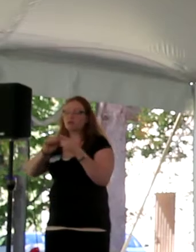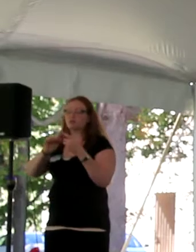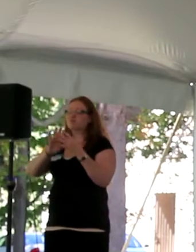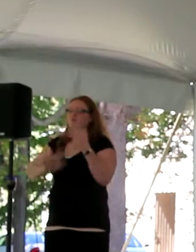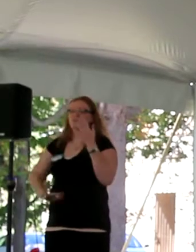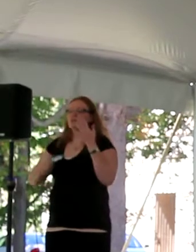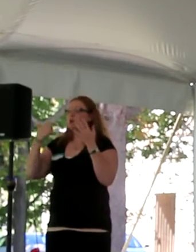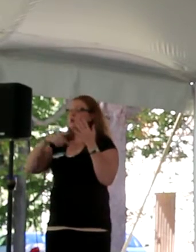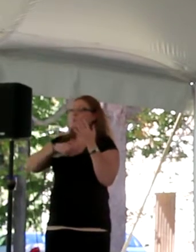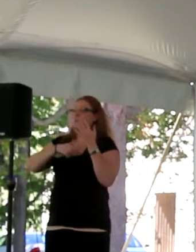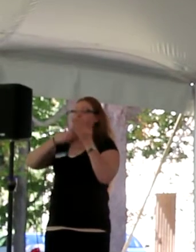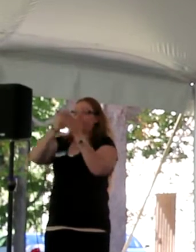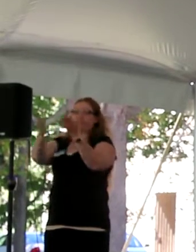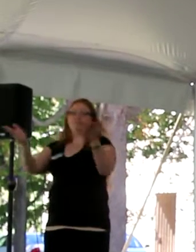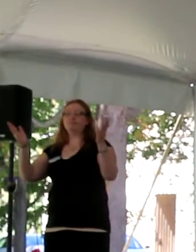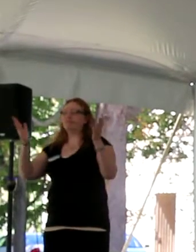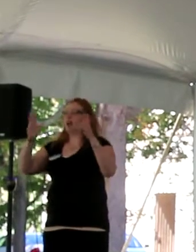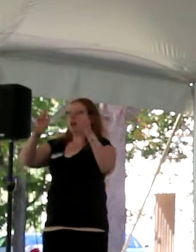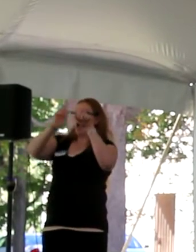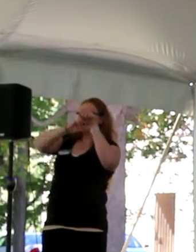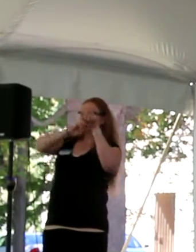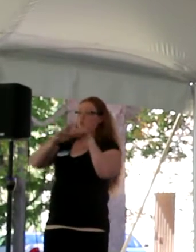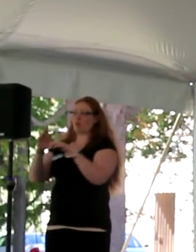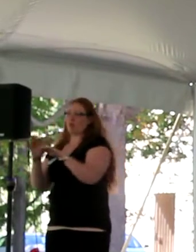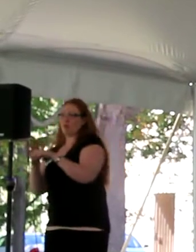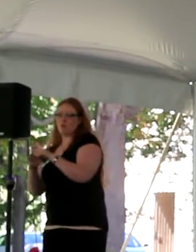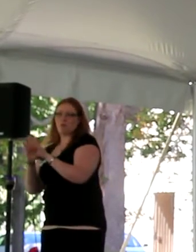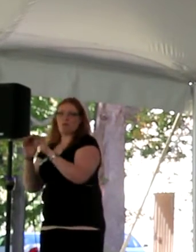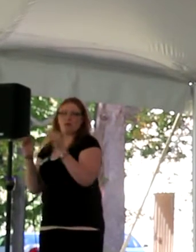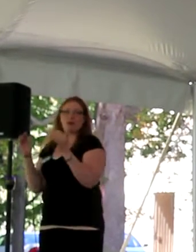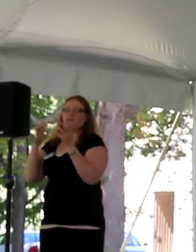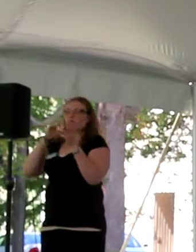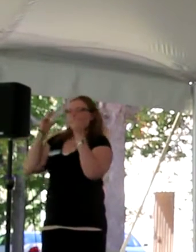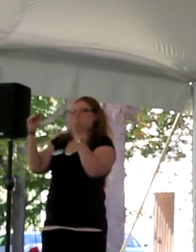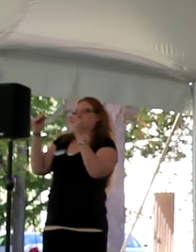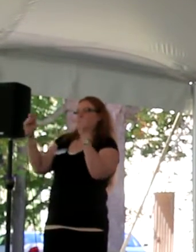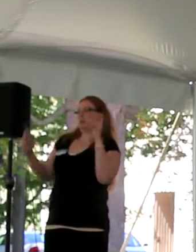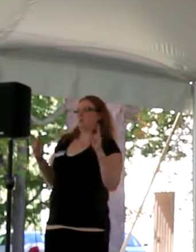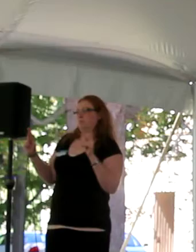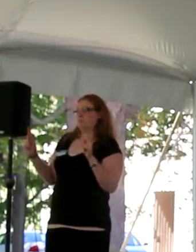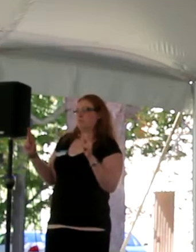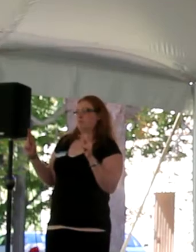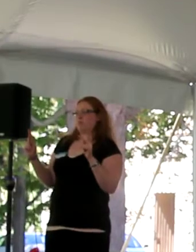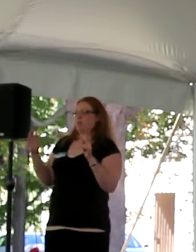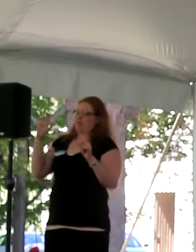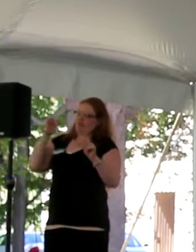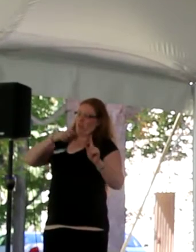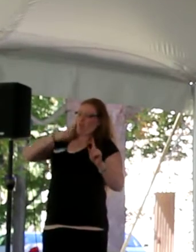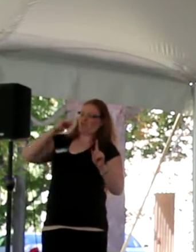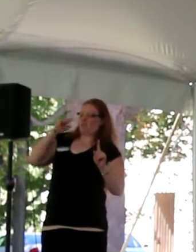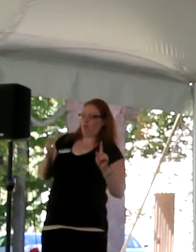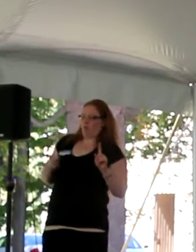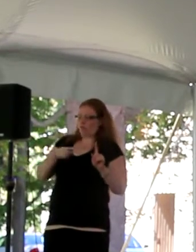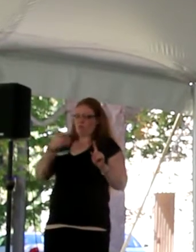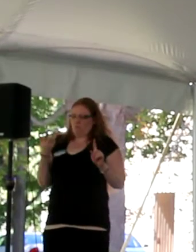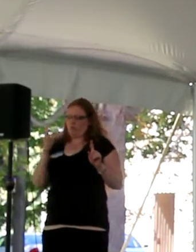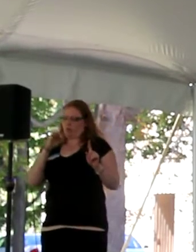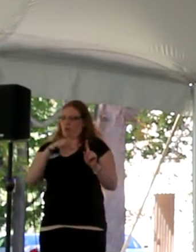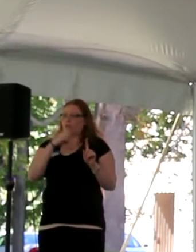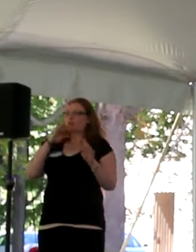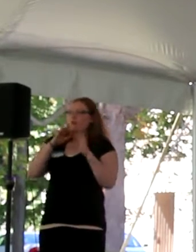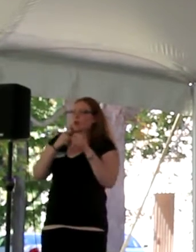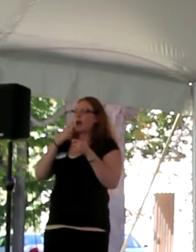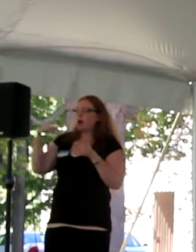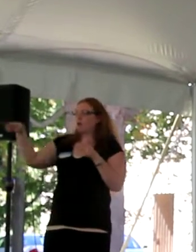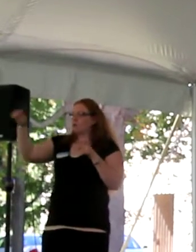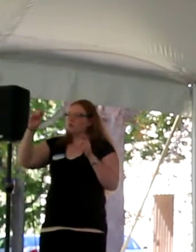So we're out there at the national and the local level educating people about what is hearing loss and how you can help